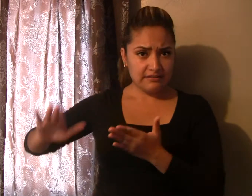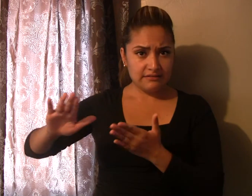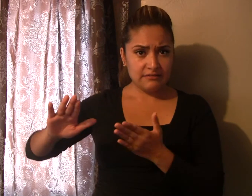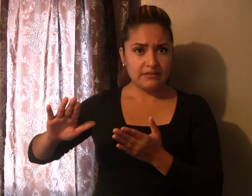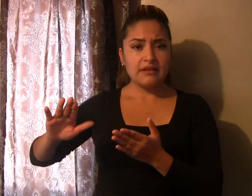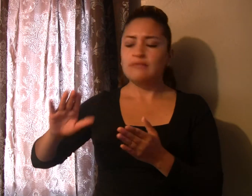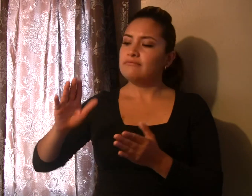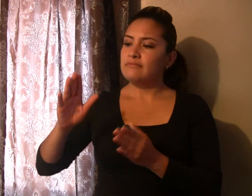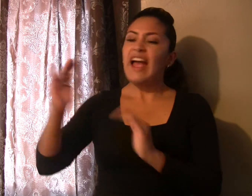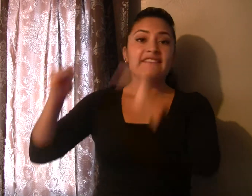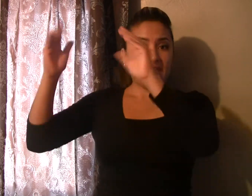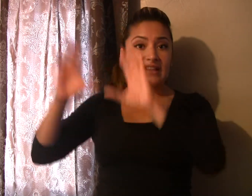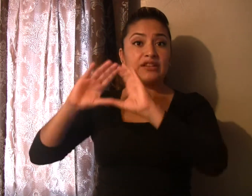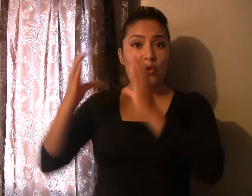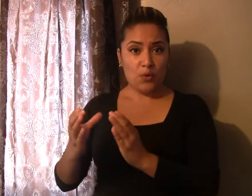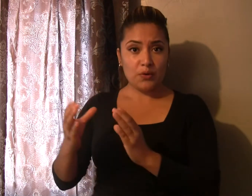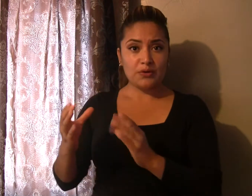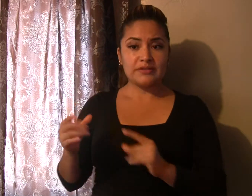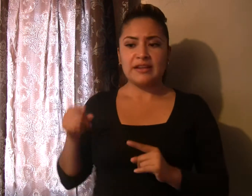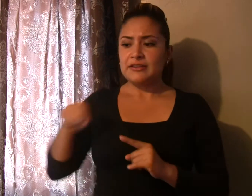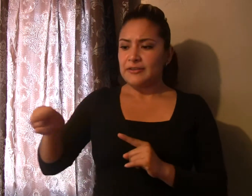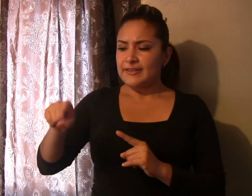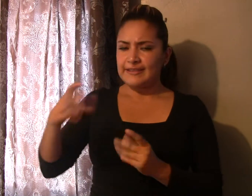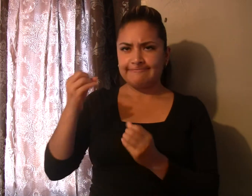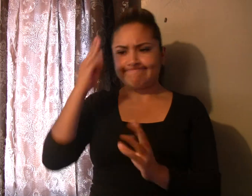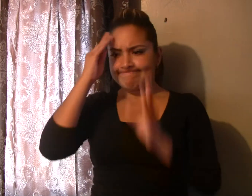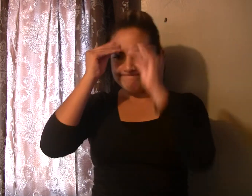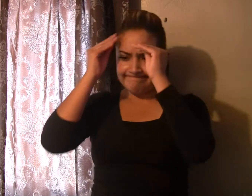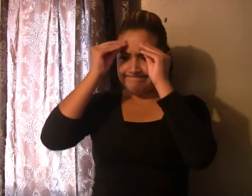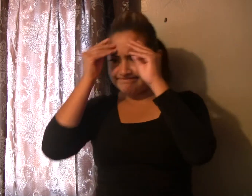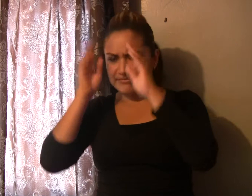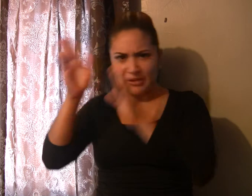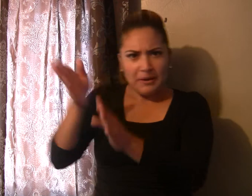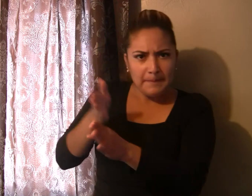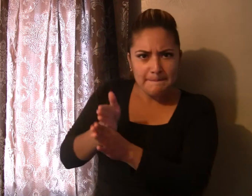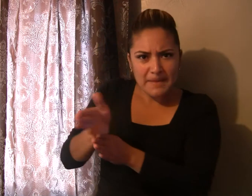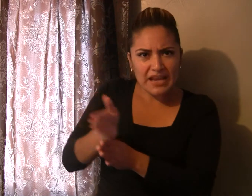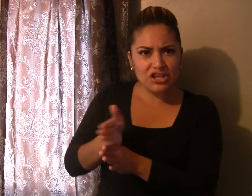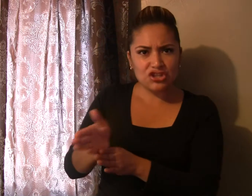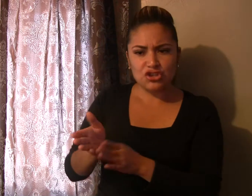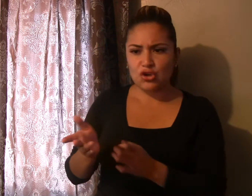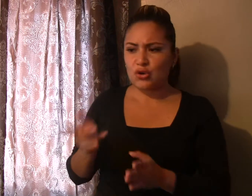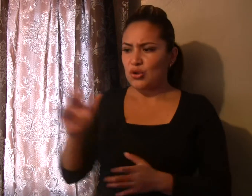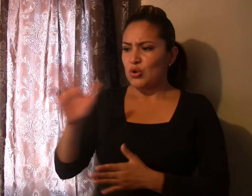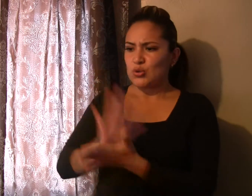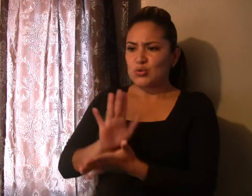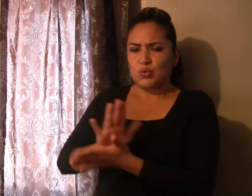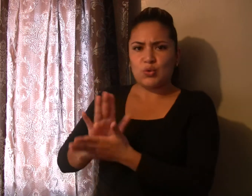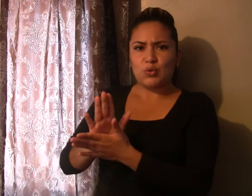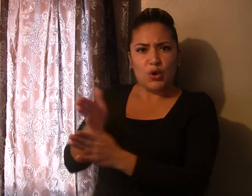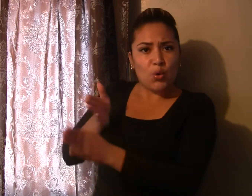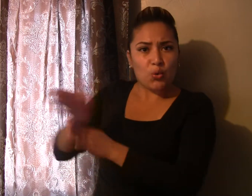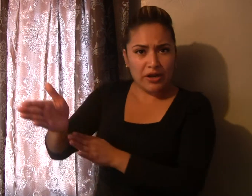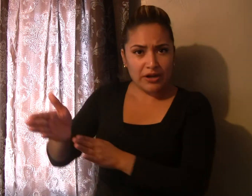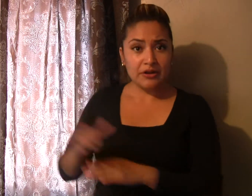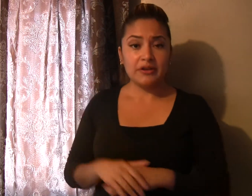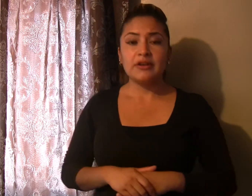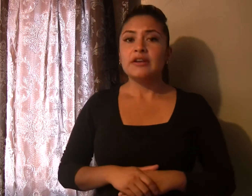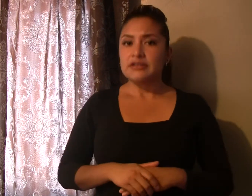students thinking about deciding on a major for their academic career. And I'm teaching a similar class, a